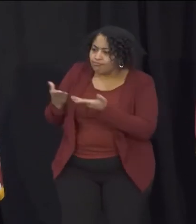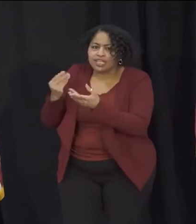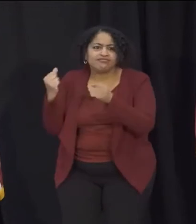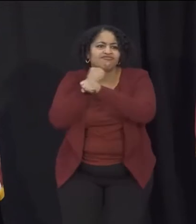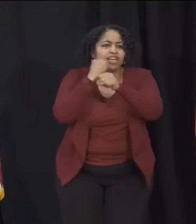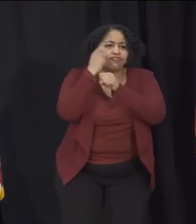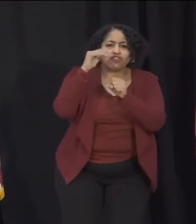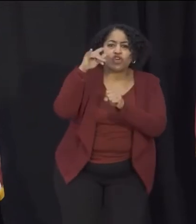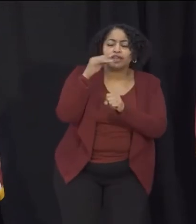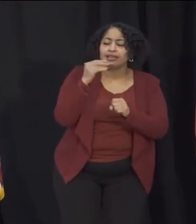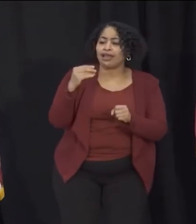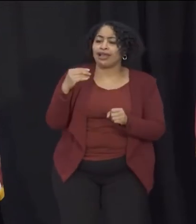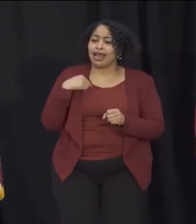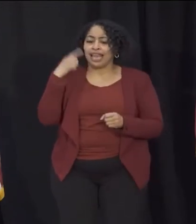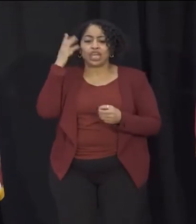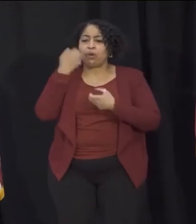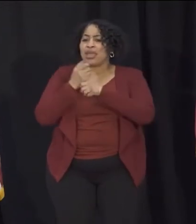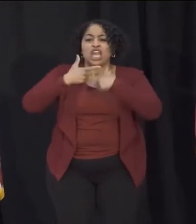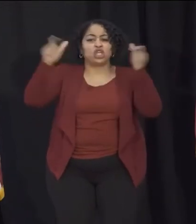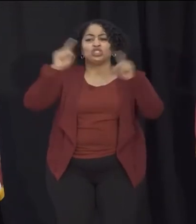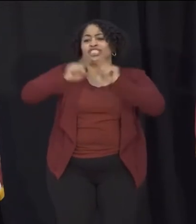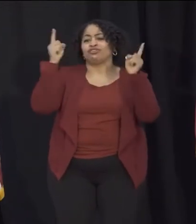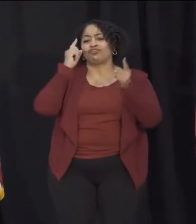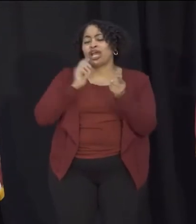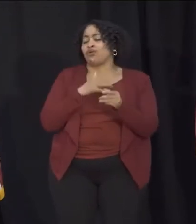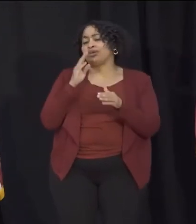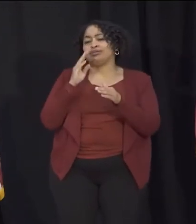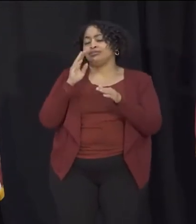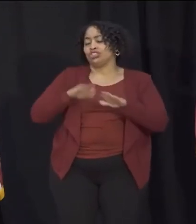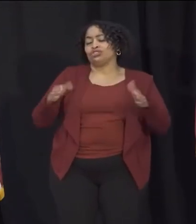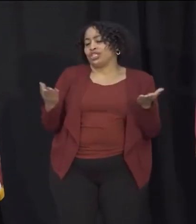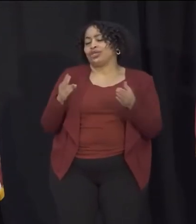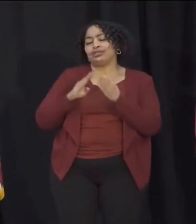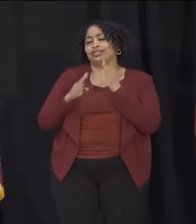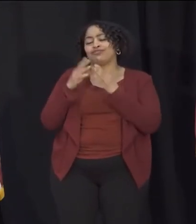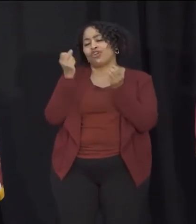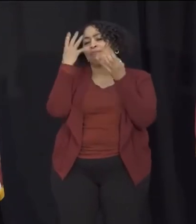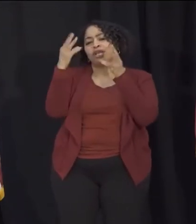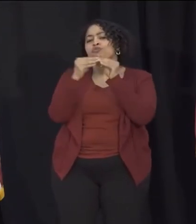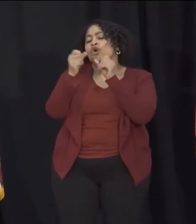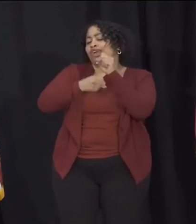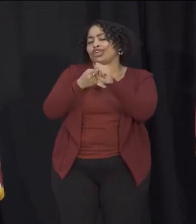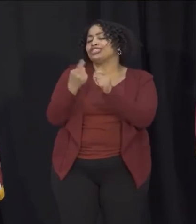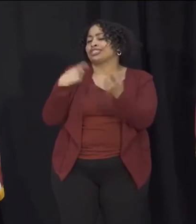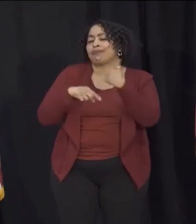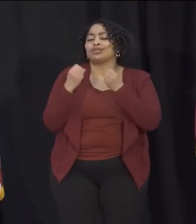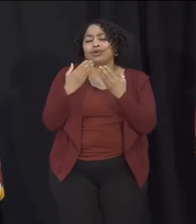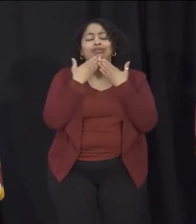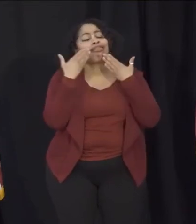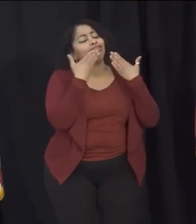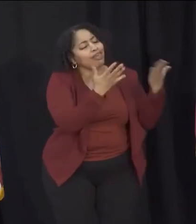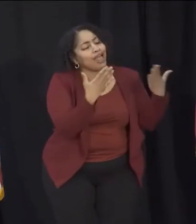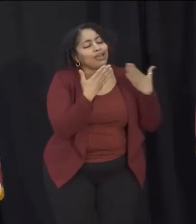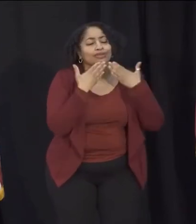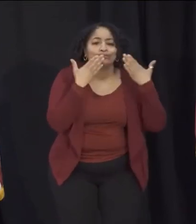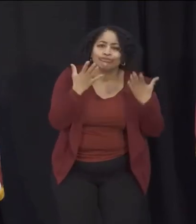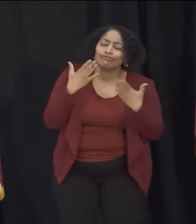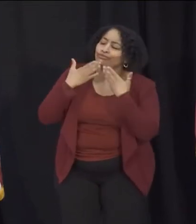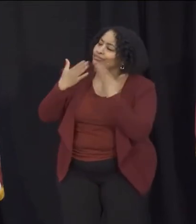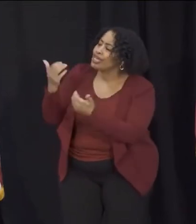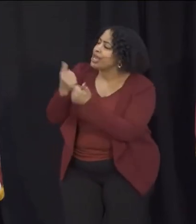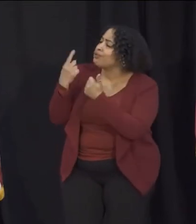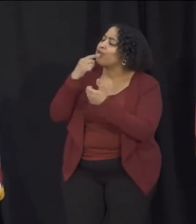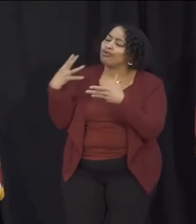make a difference to the children of the city for a lot of years to come. And so thank you to everybody who's been a part